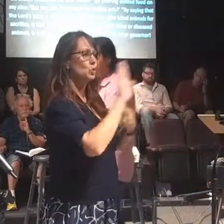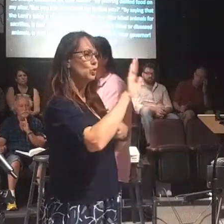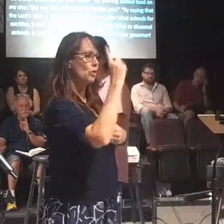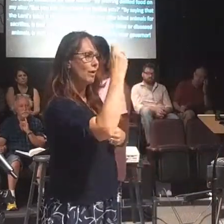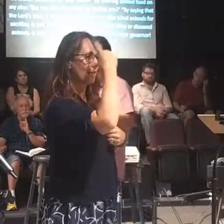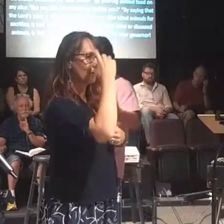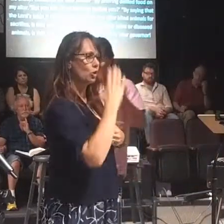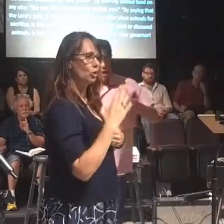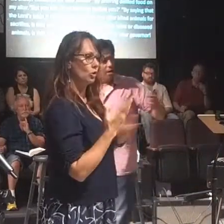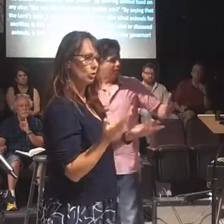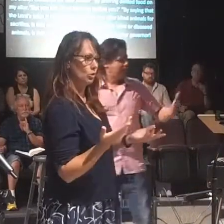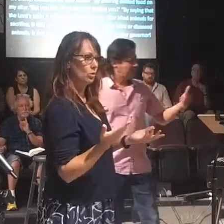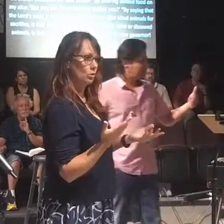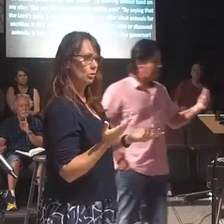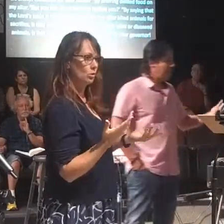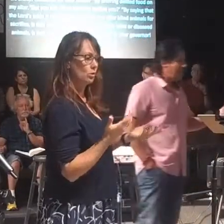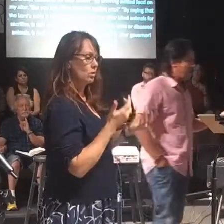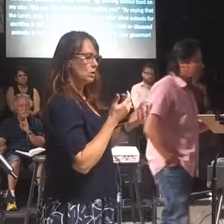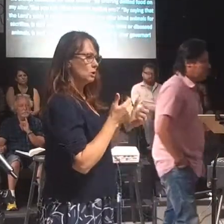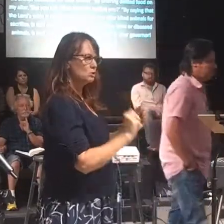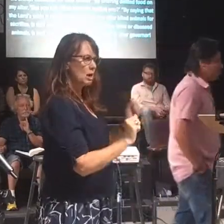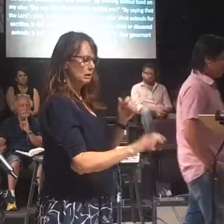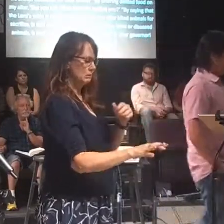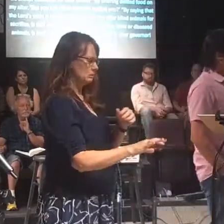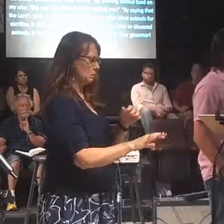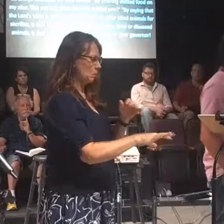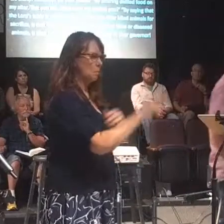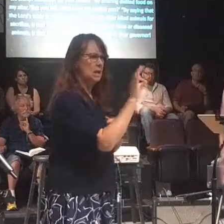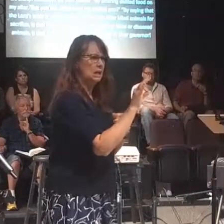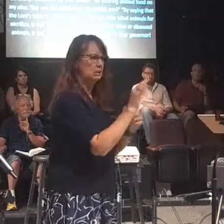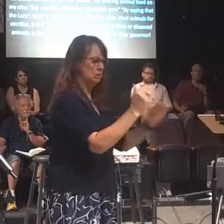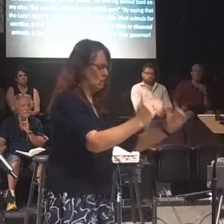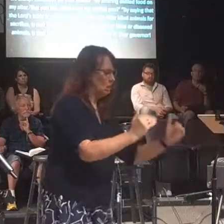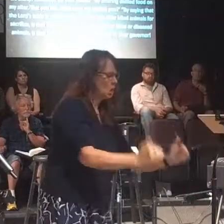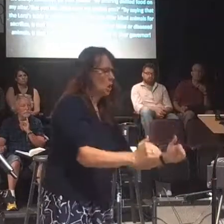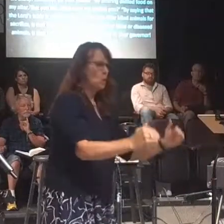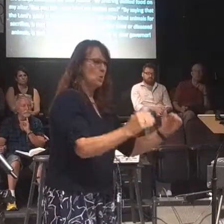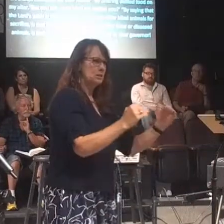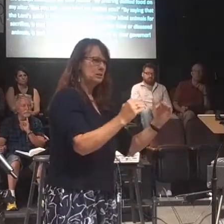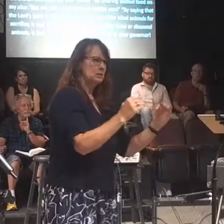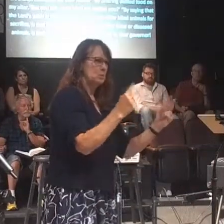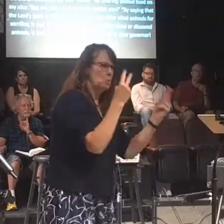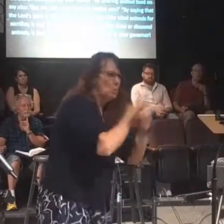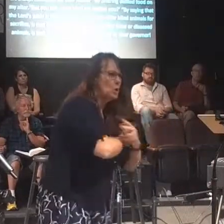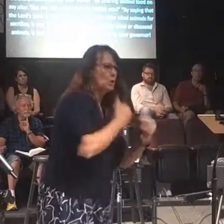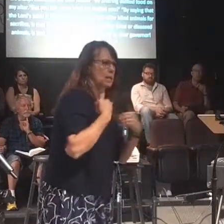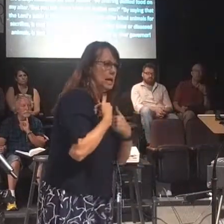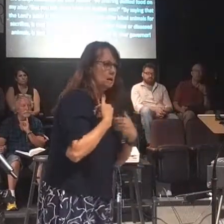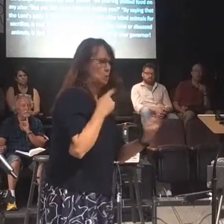you're abusing this, because try offering this lame animal to your ruler, to someone who has power